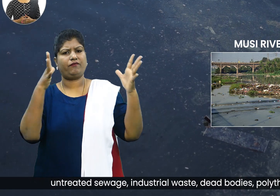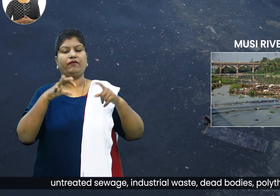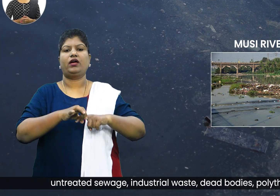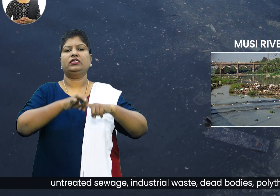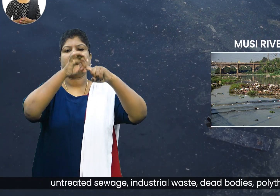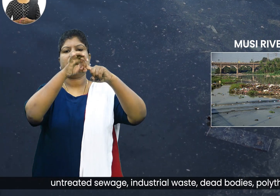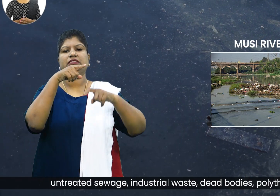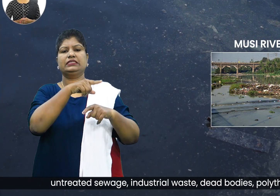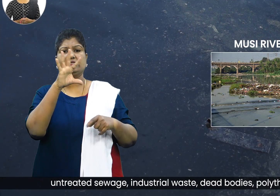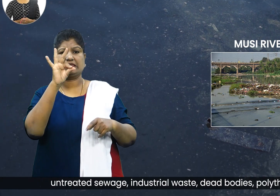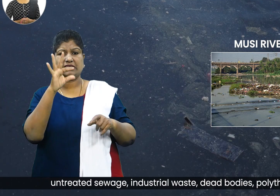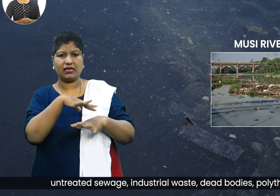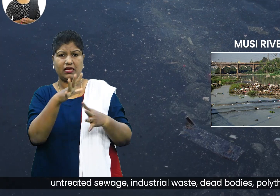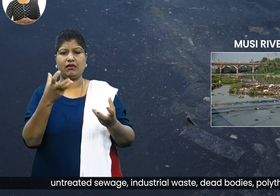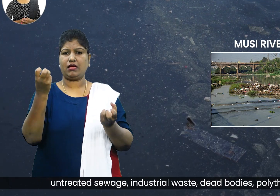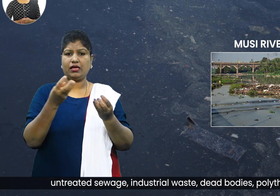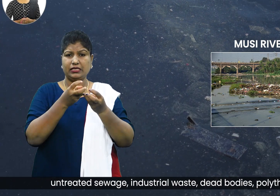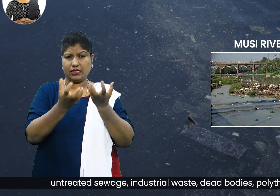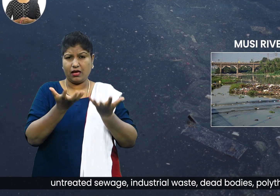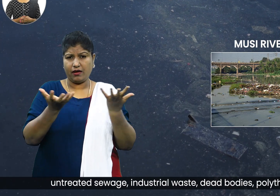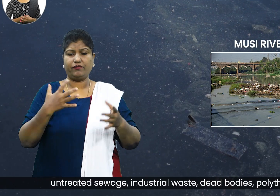untreated sewage,